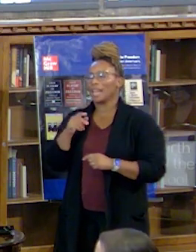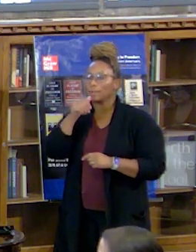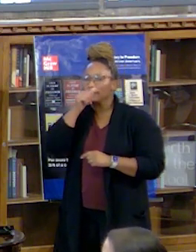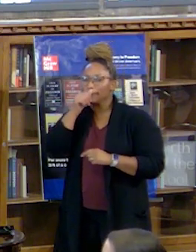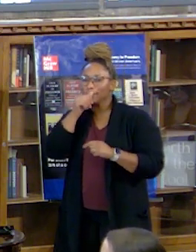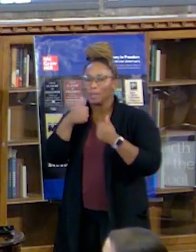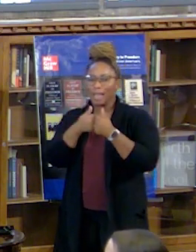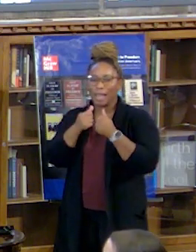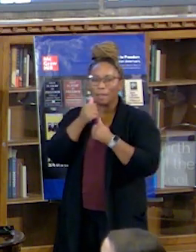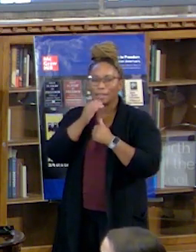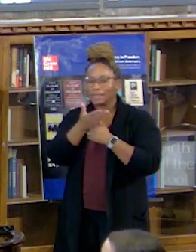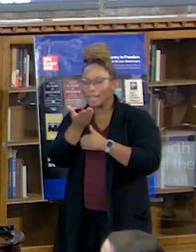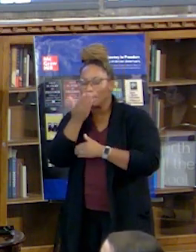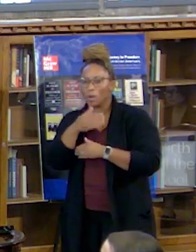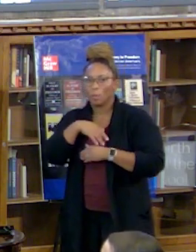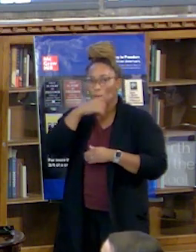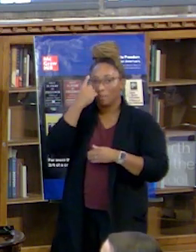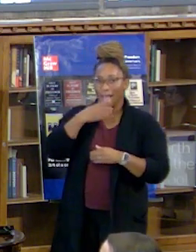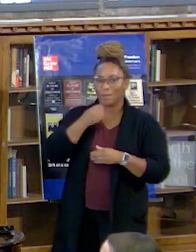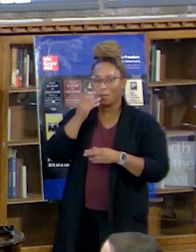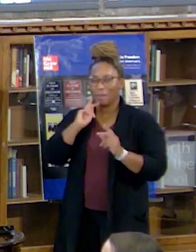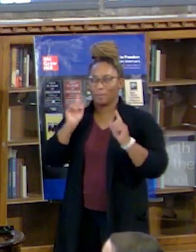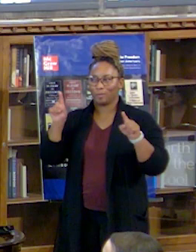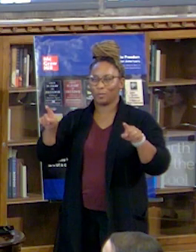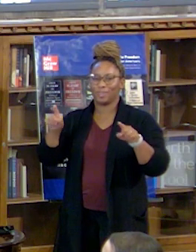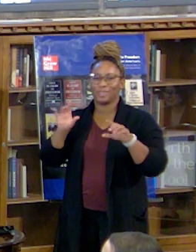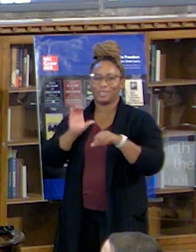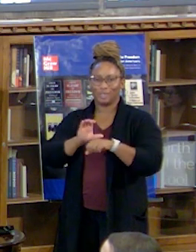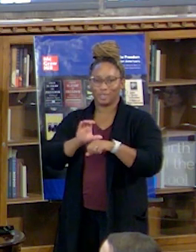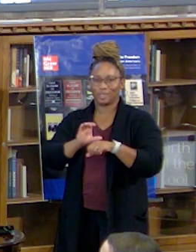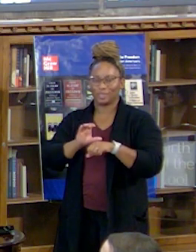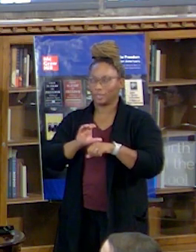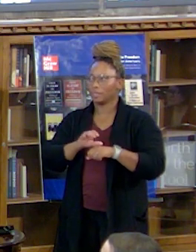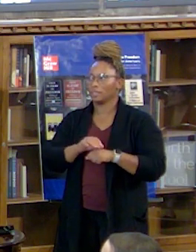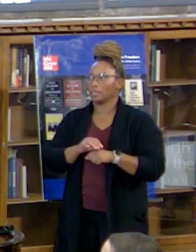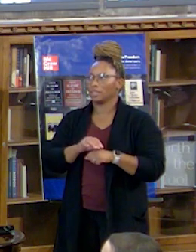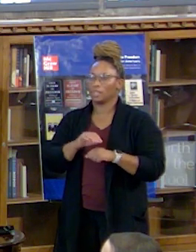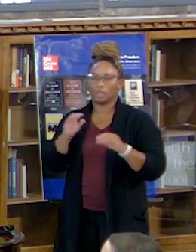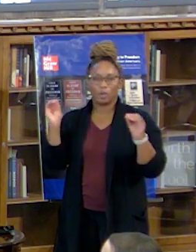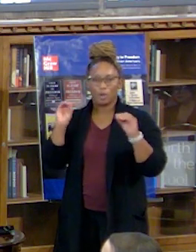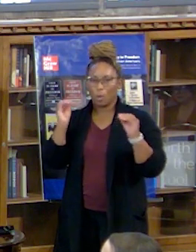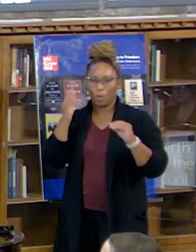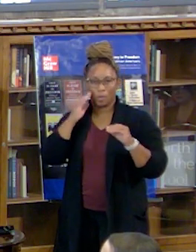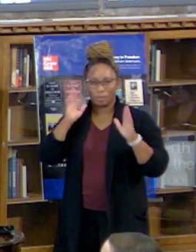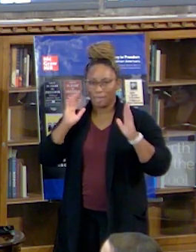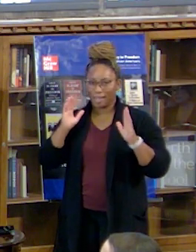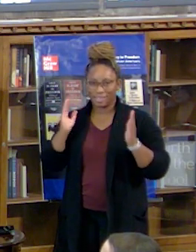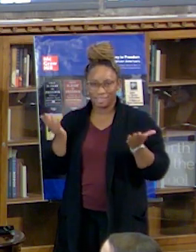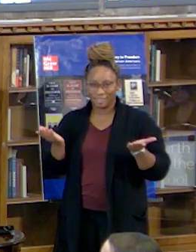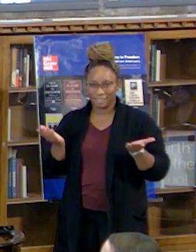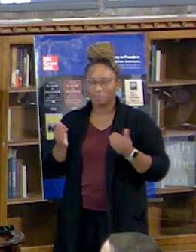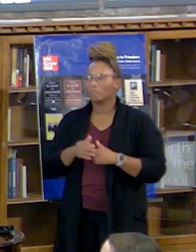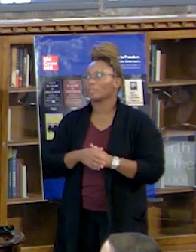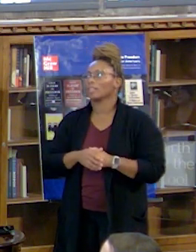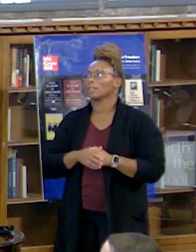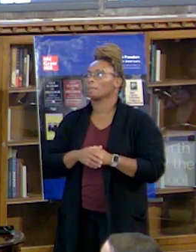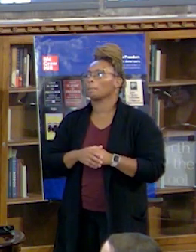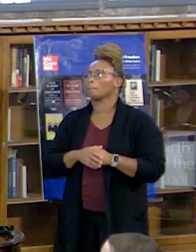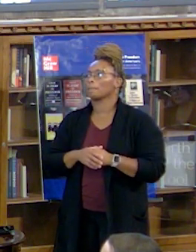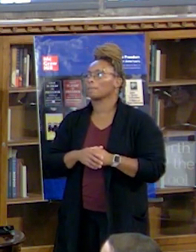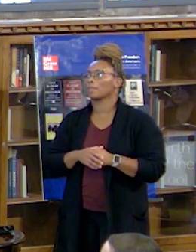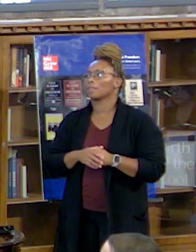Sunday morning when both black and white folks were in church um so no one would be paying attention to it and in